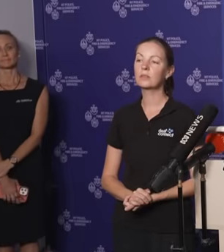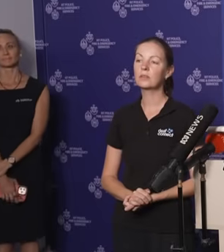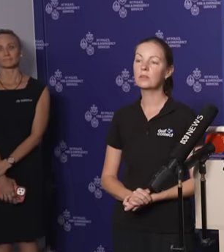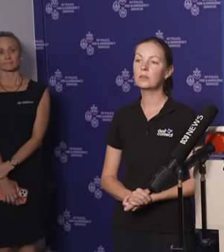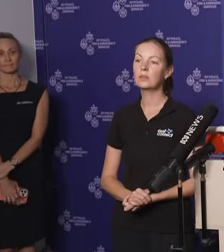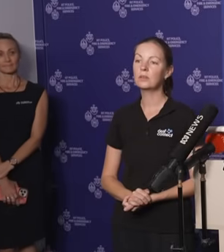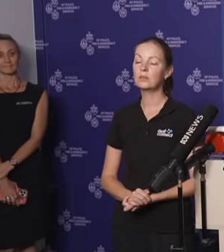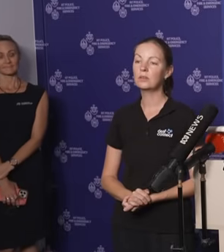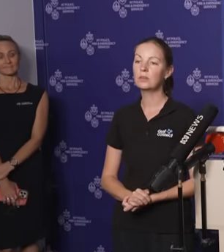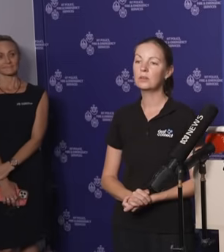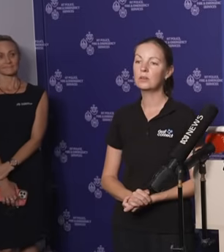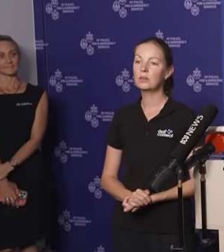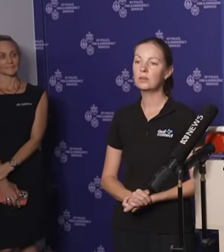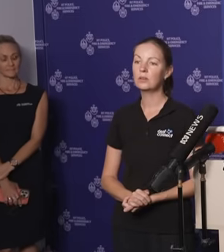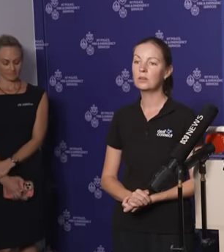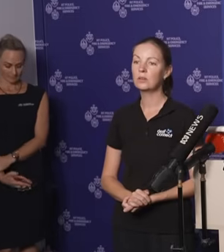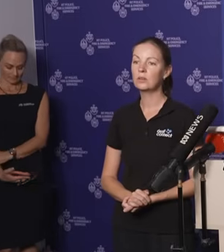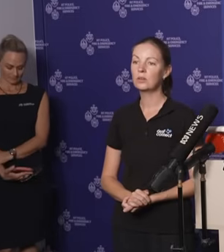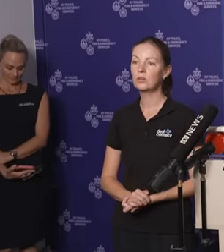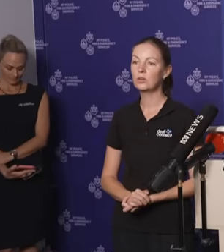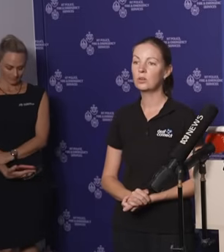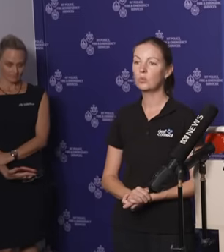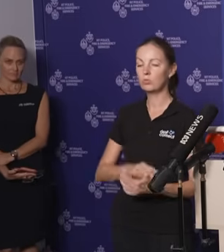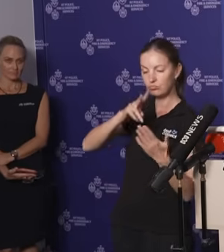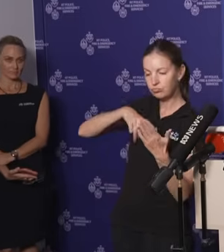have reviewed the flood inundation maps